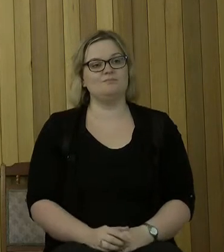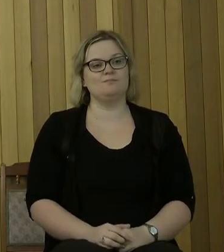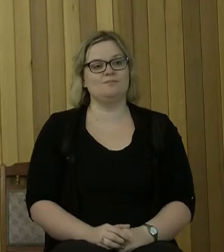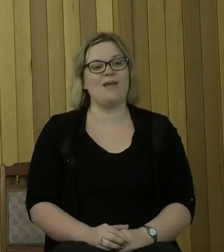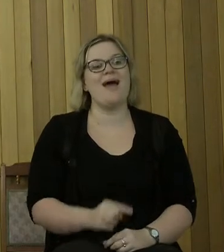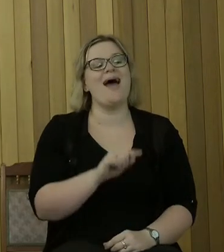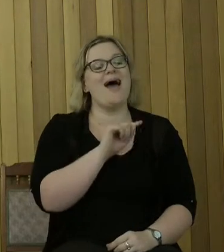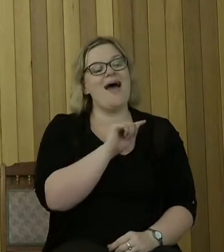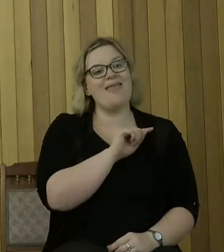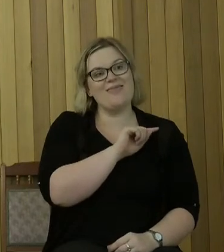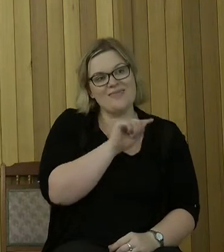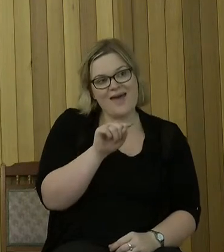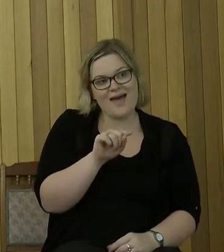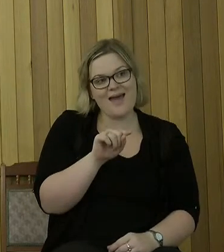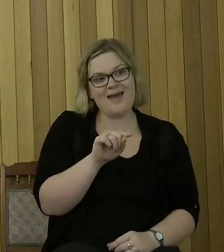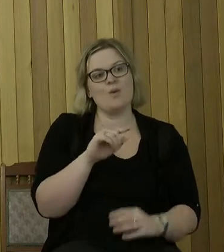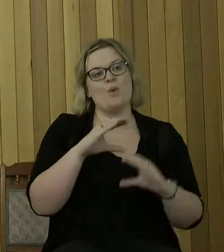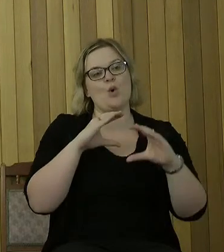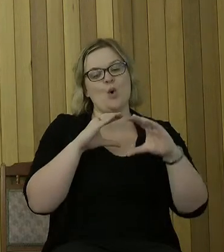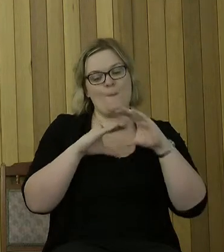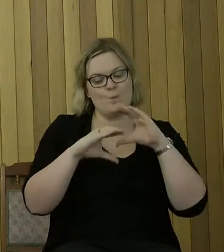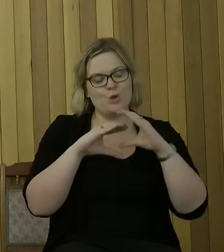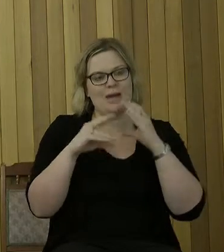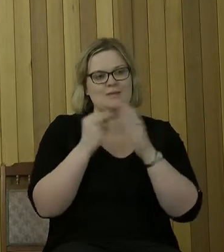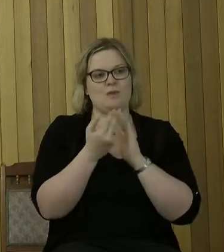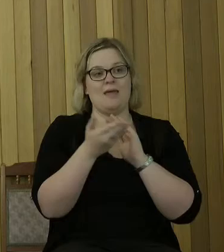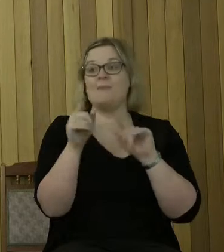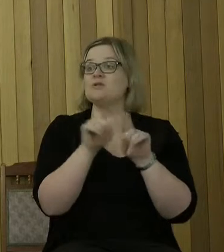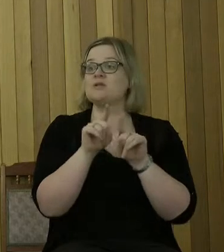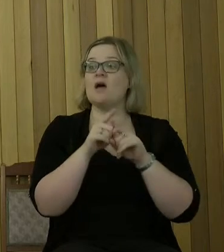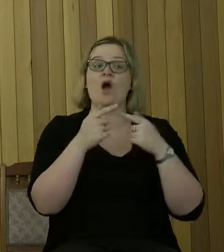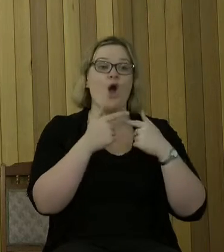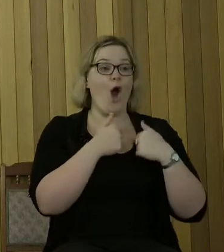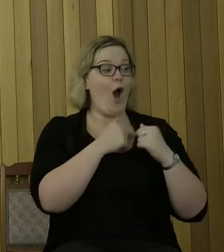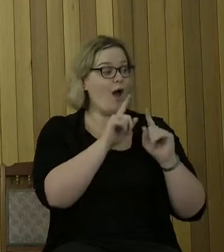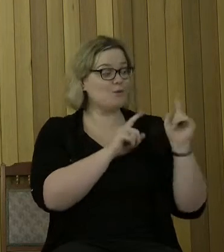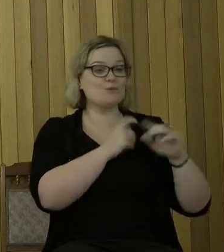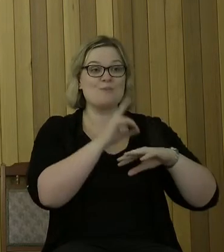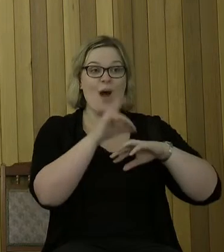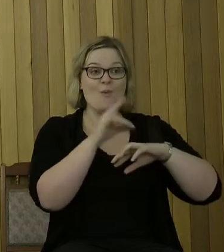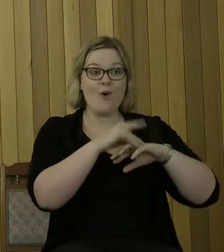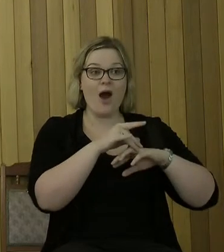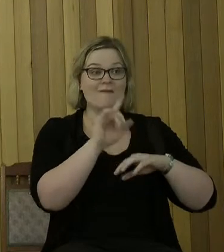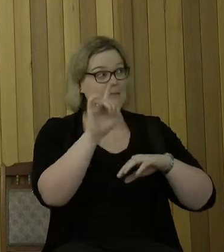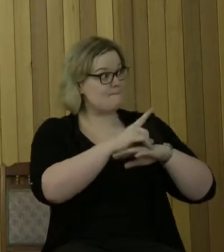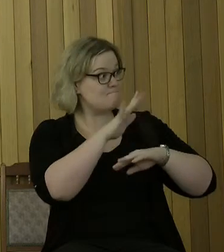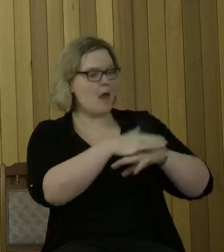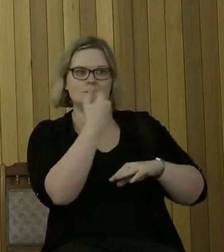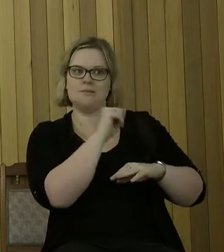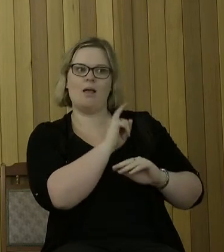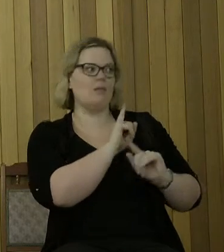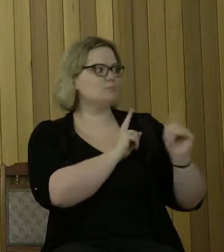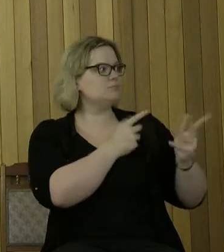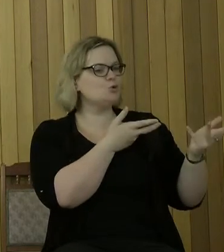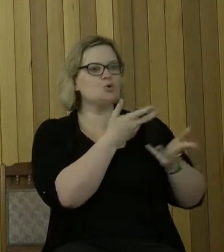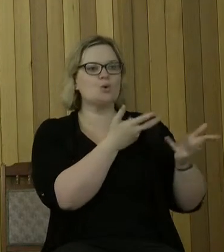And they communicated with him. Just like I did with Chantel and still do in the marriage now.